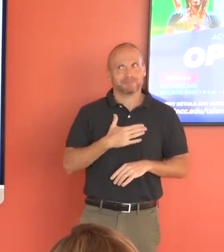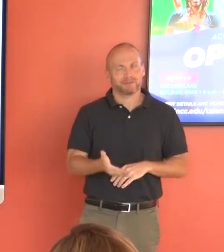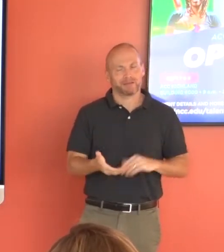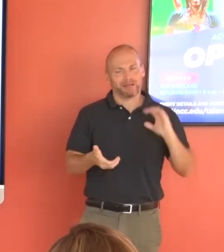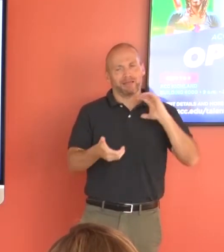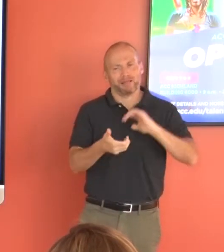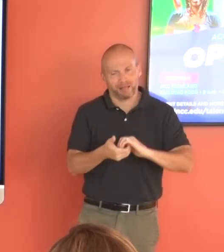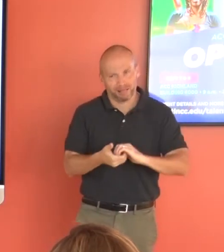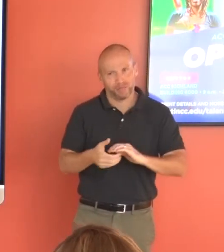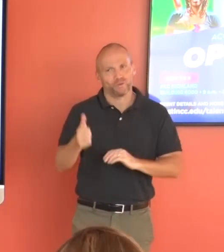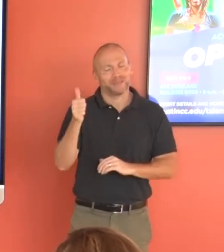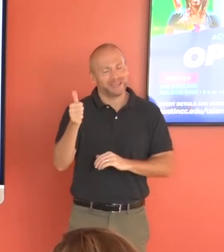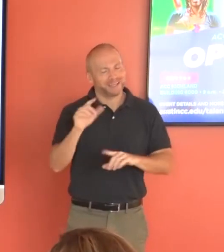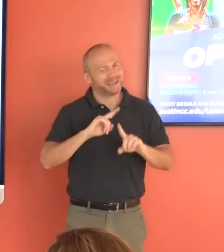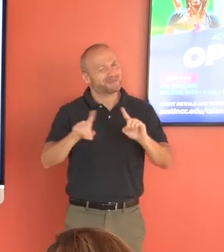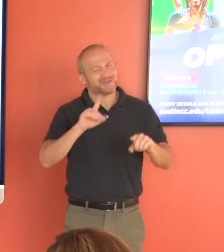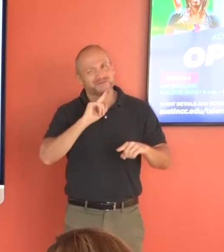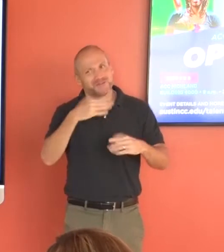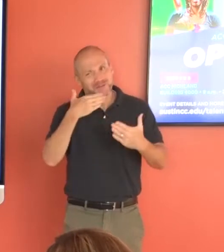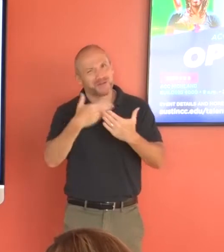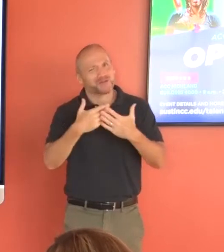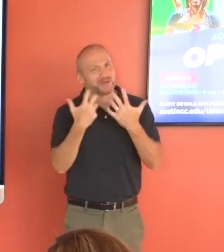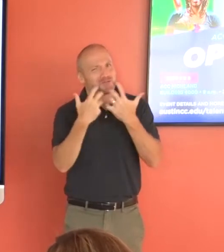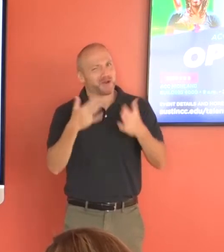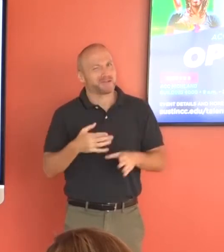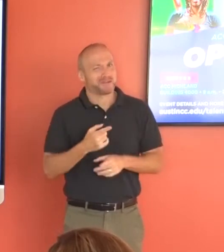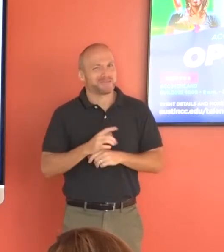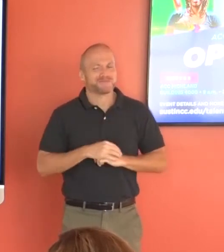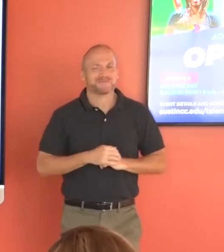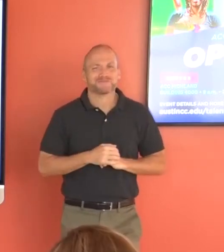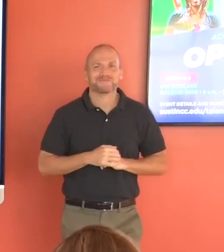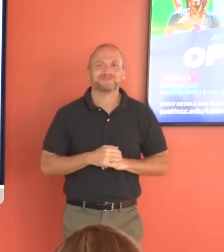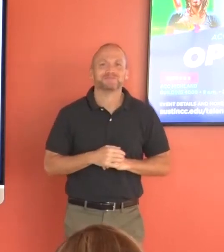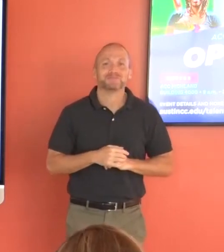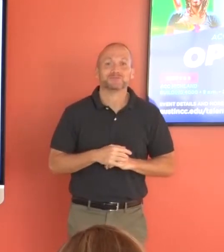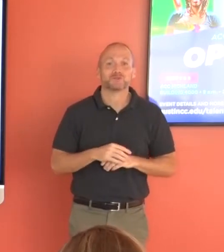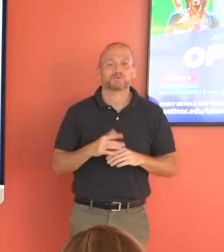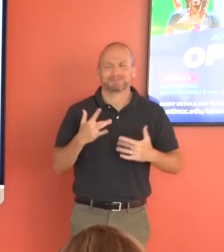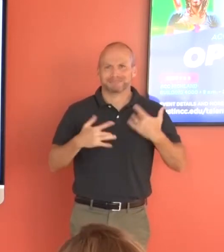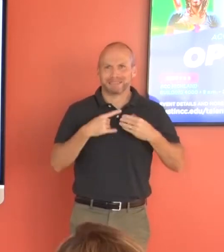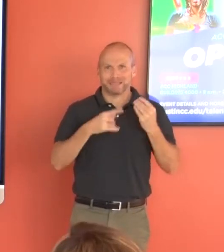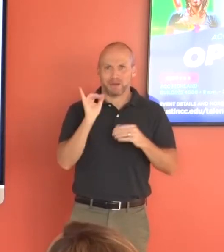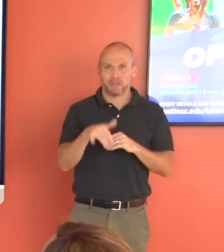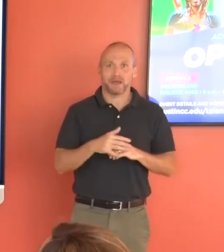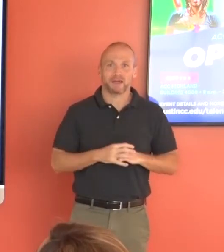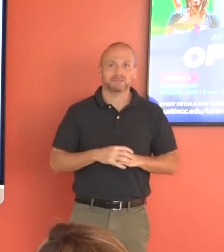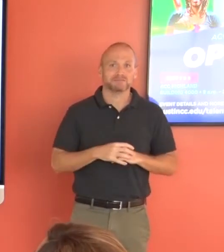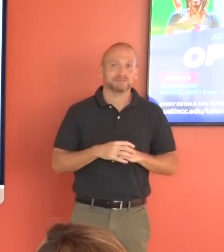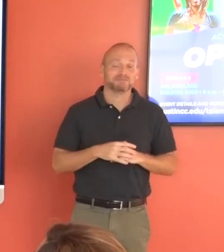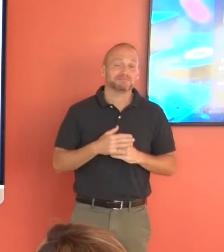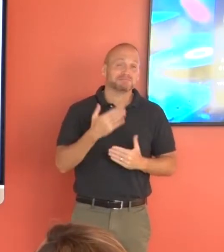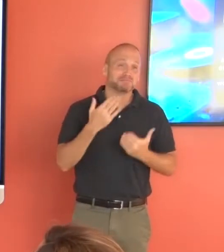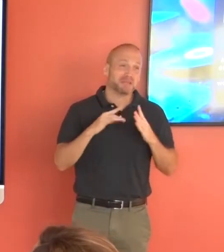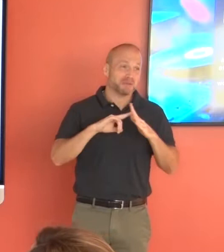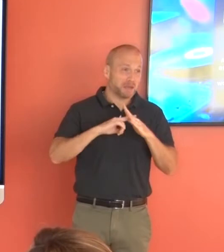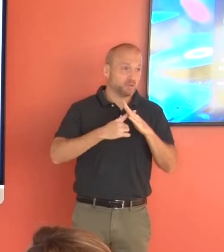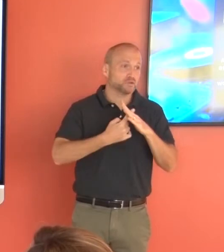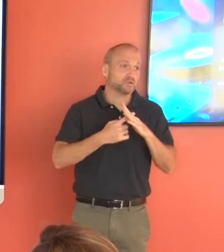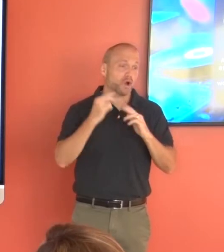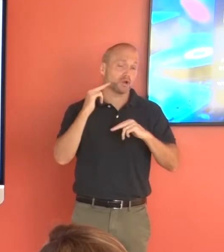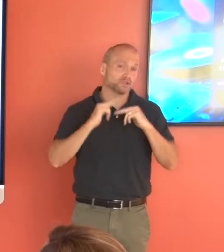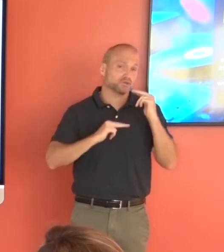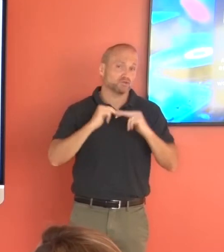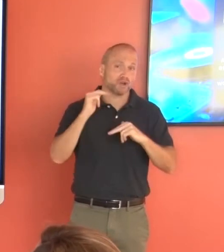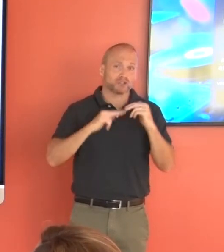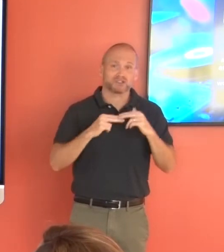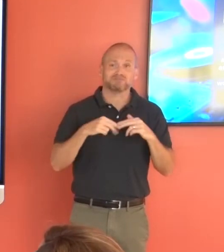A&M, but they are really a good partner. So we're looking forward to that. They probably will start construction within